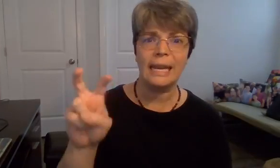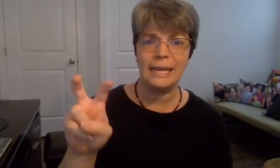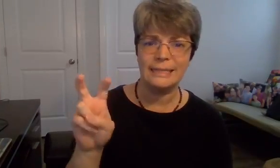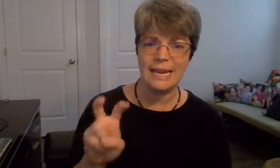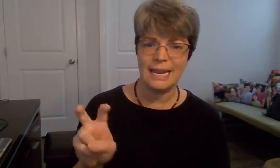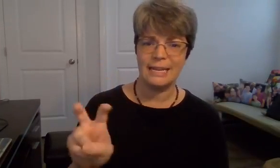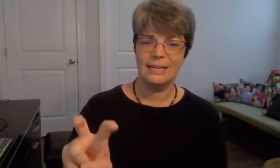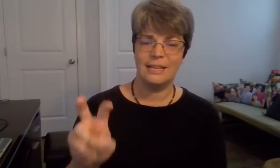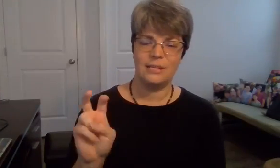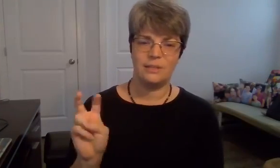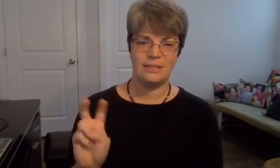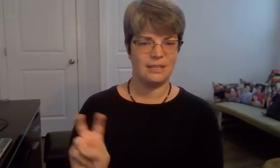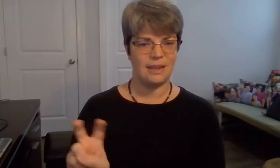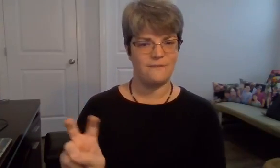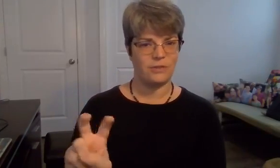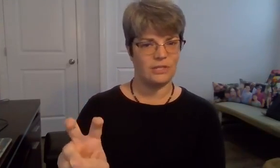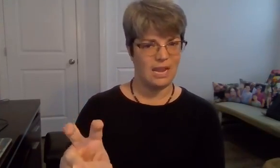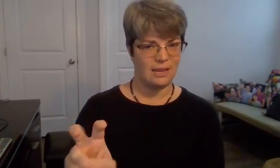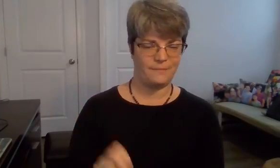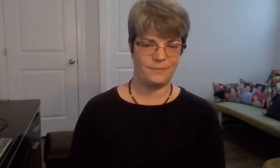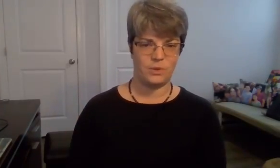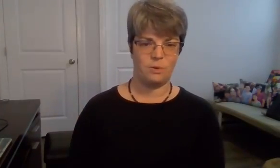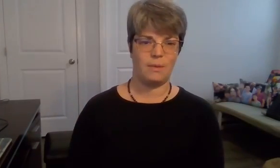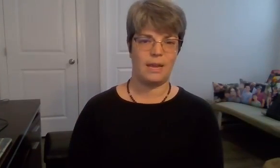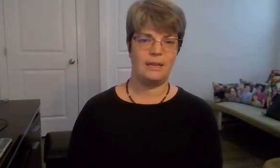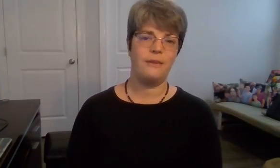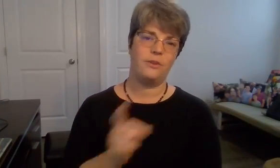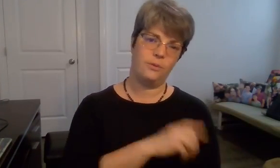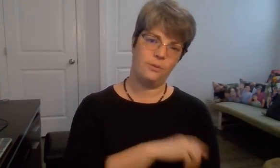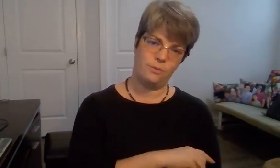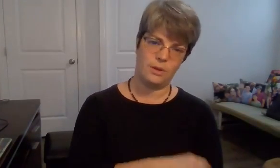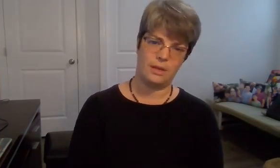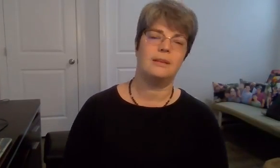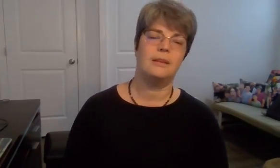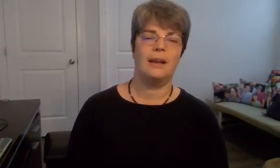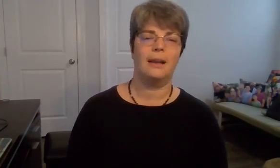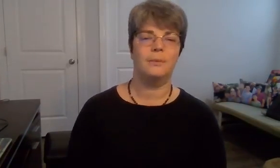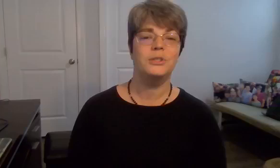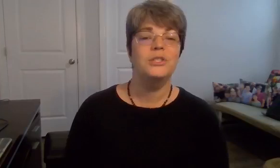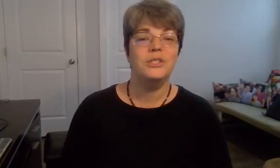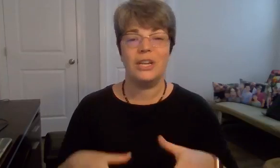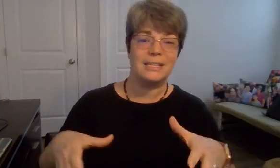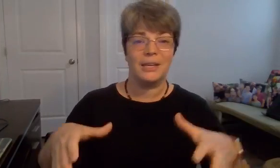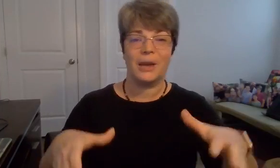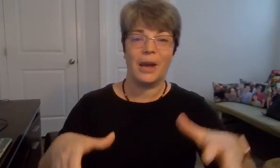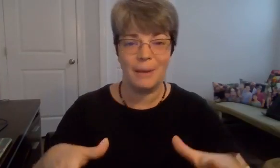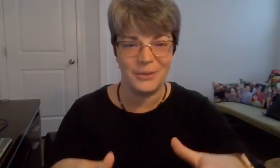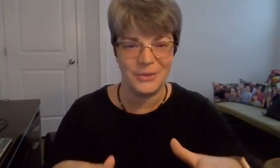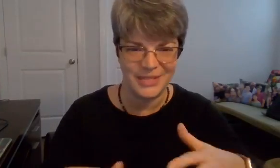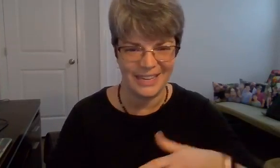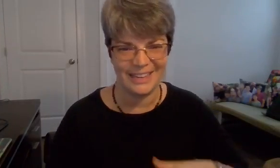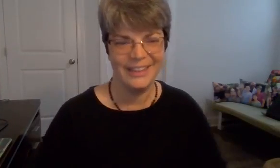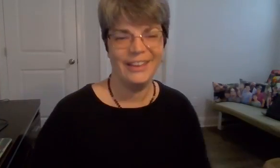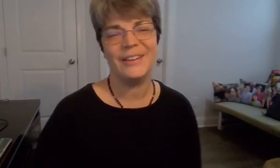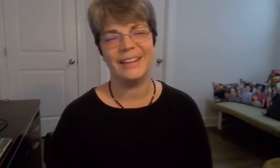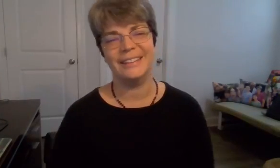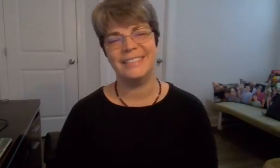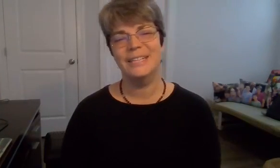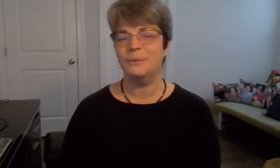"Neigh, neigh." So this is the sign for snake. So my nephew was chasing a cottonmouth snake around, which is